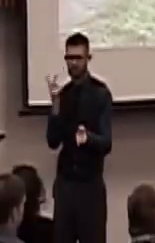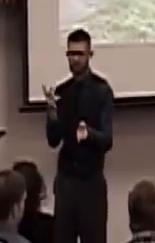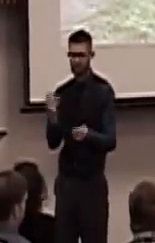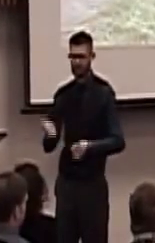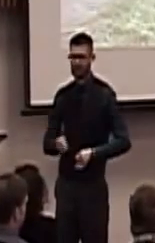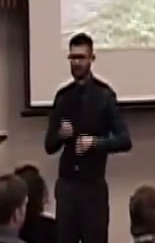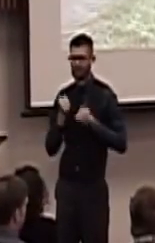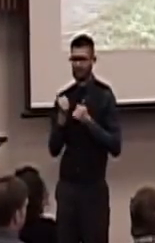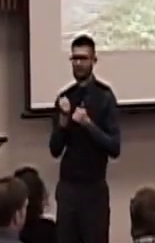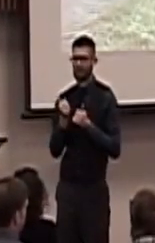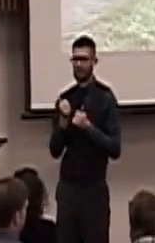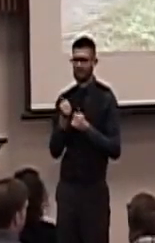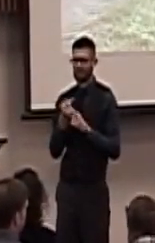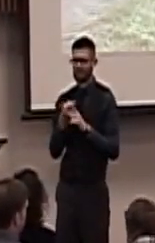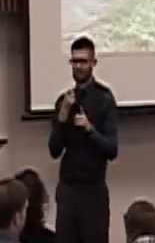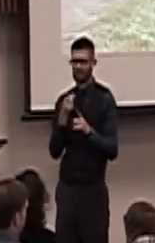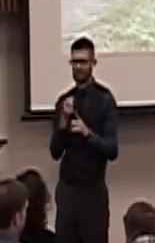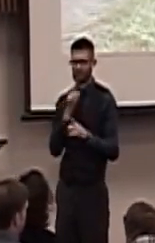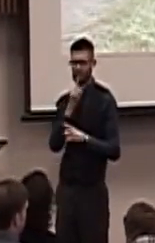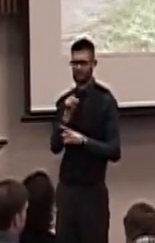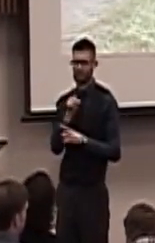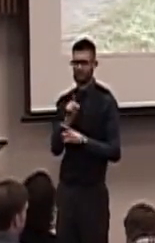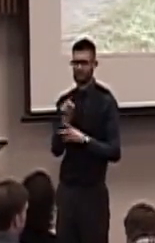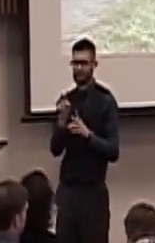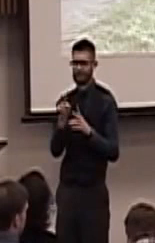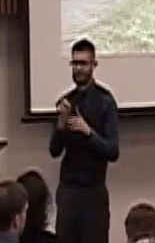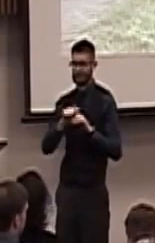life from a very different perspective.